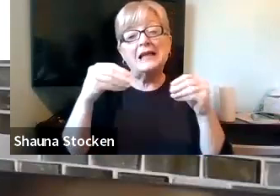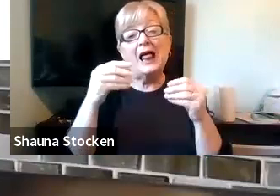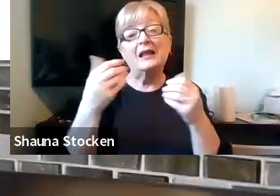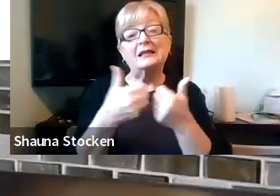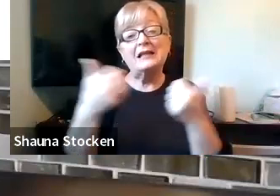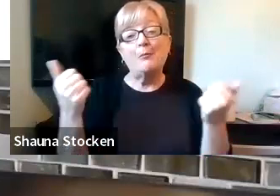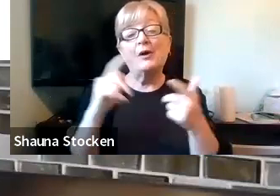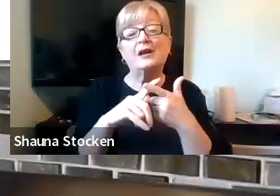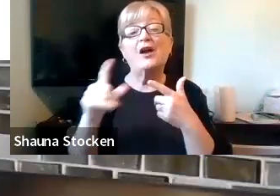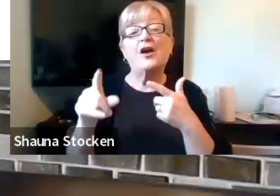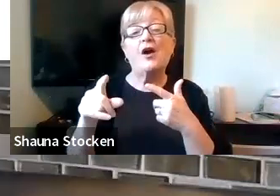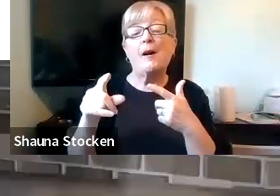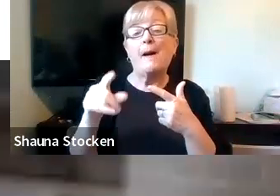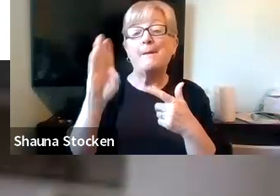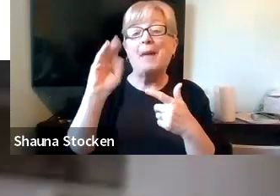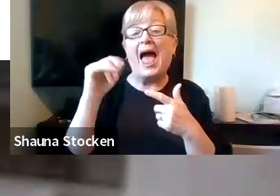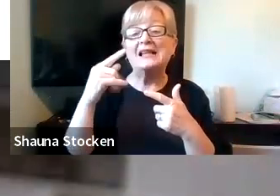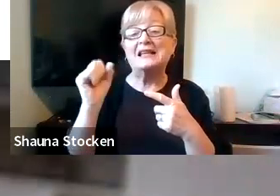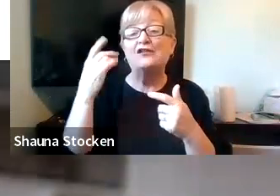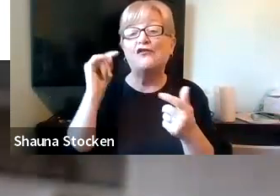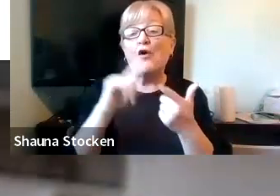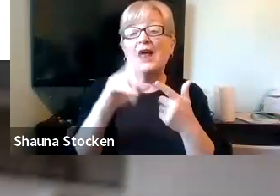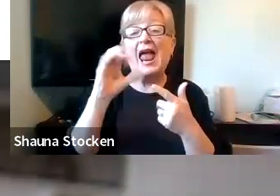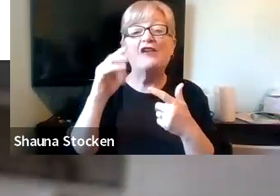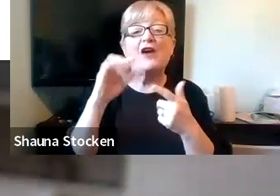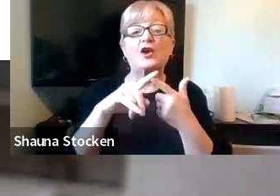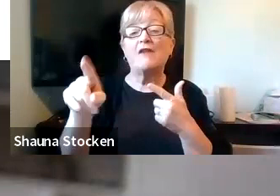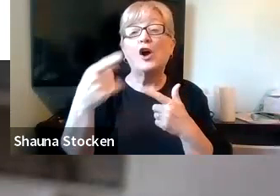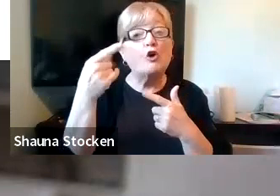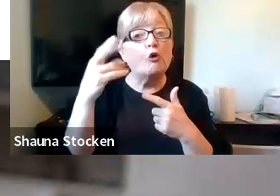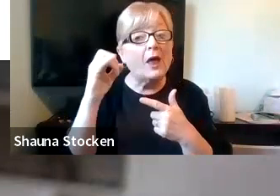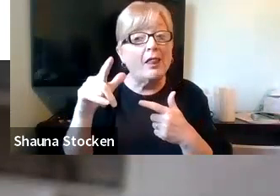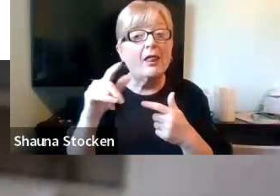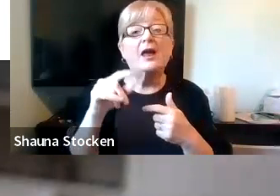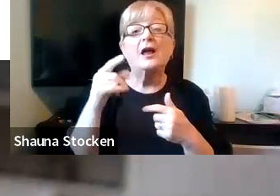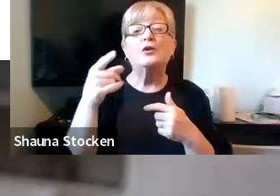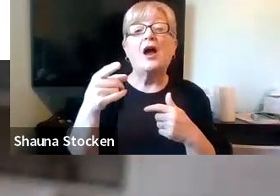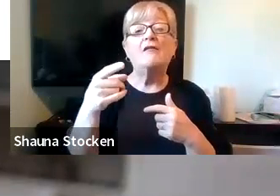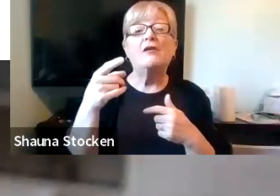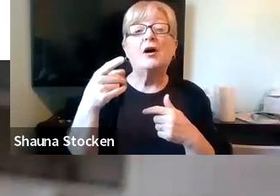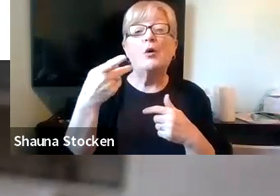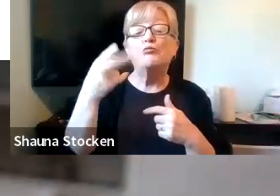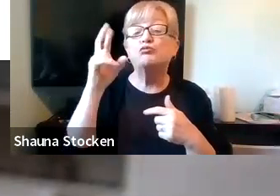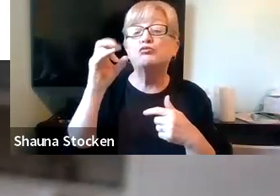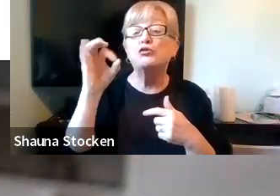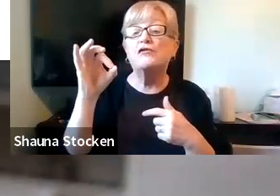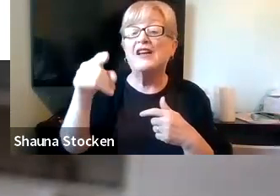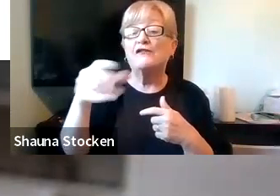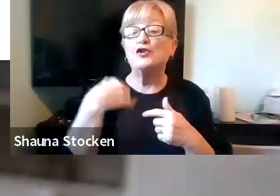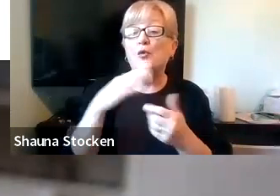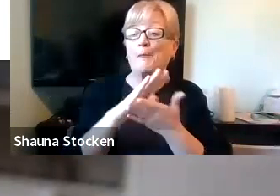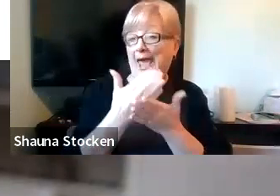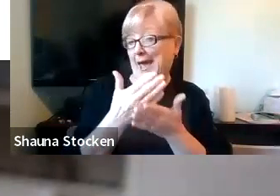that you use in here for the air frying. You've got grill, you've got proof, That's for bread if you bake. You've